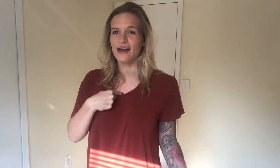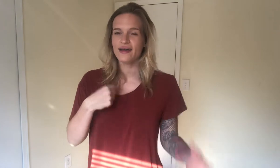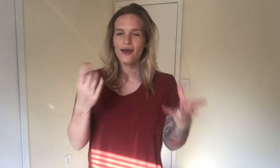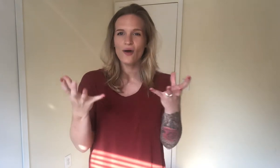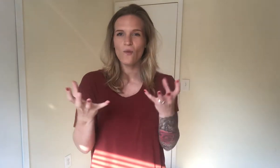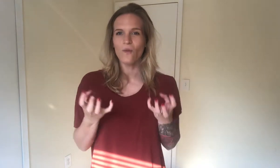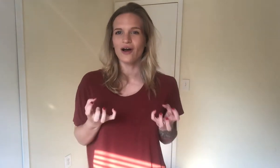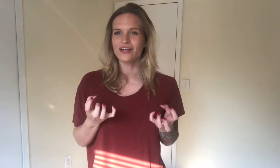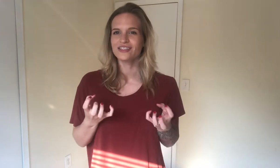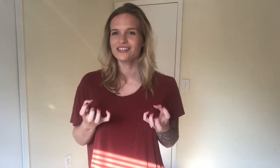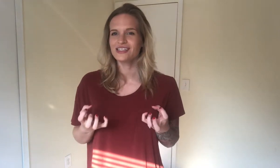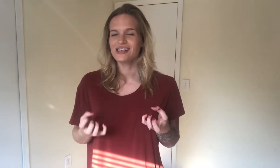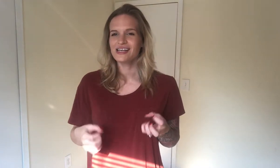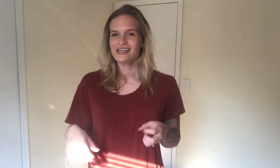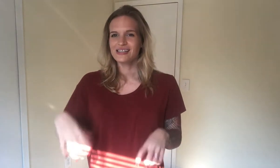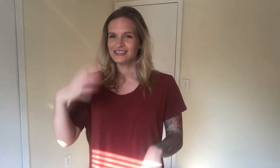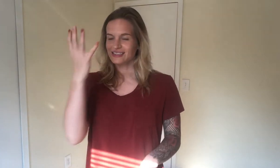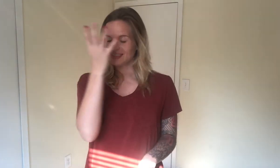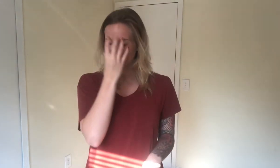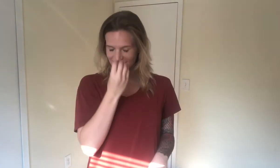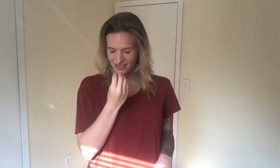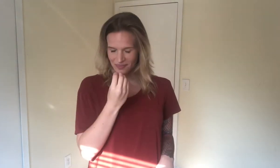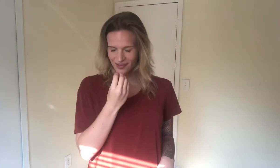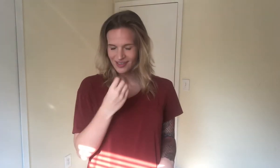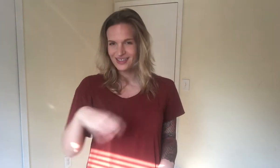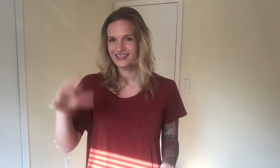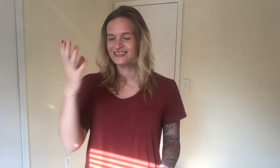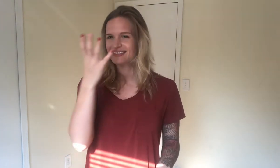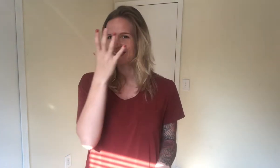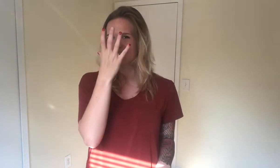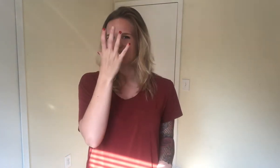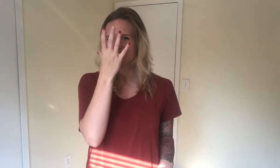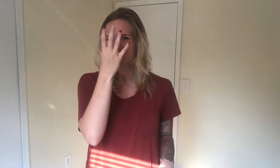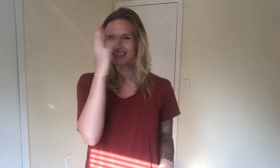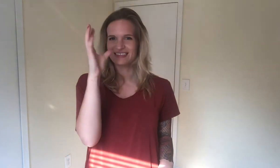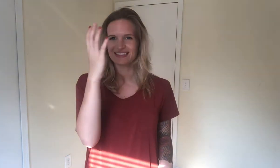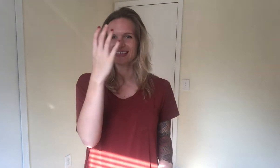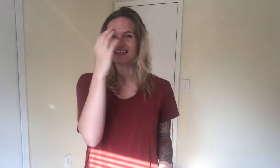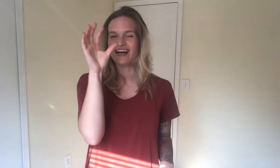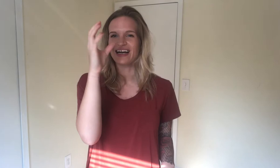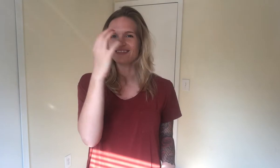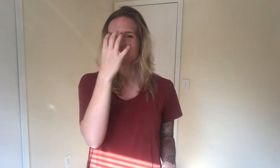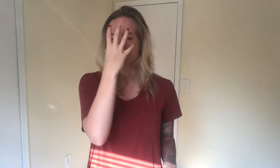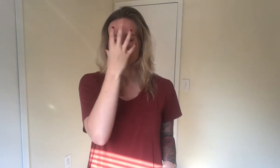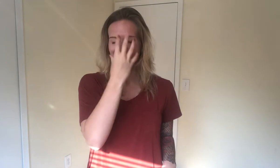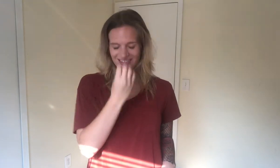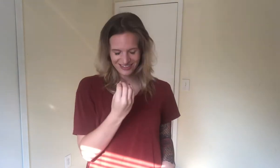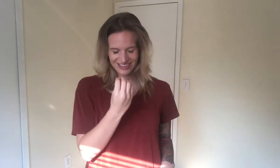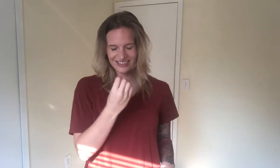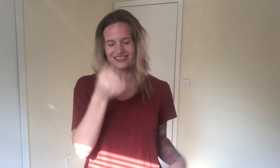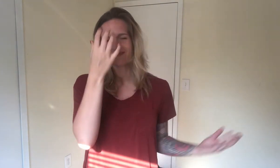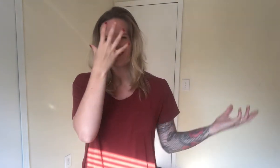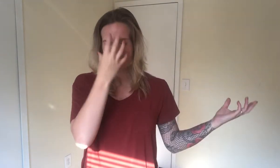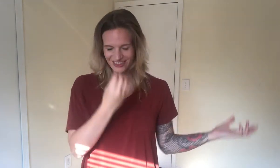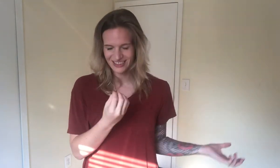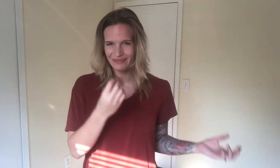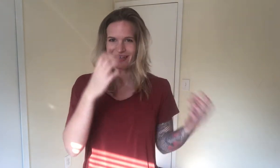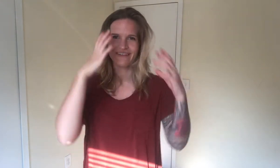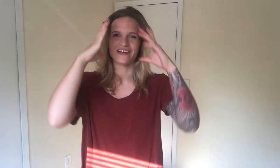I want to sleep, so this is like your eyelids just closing, you're falling asleep and have your